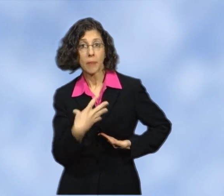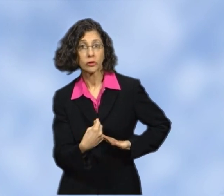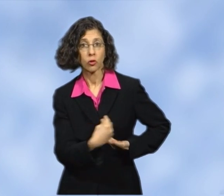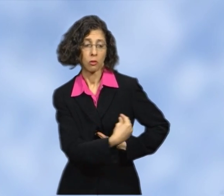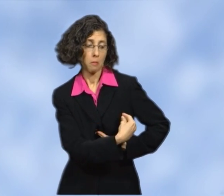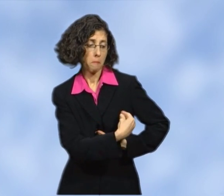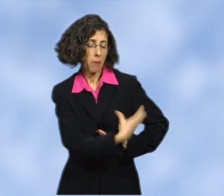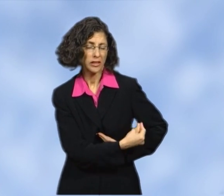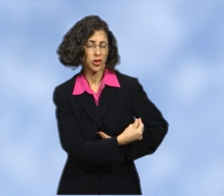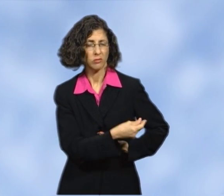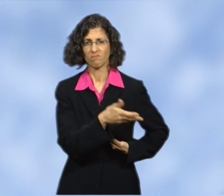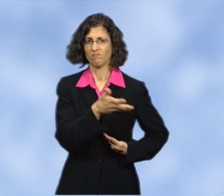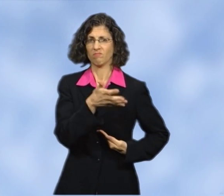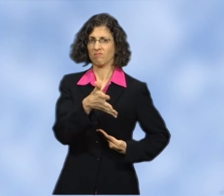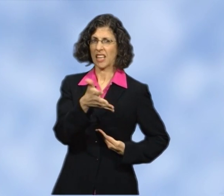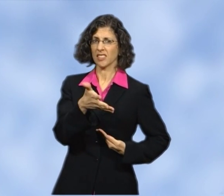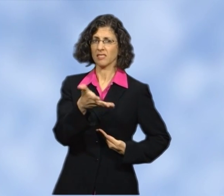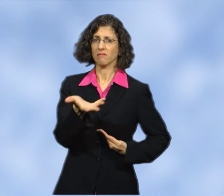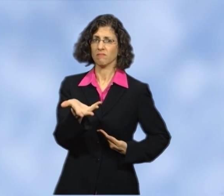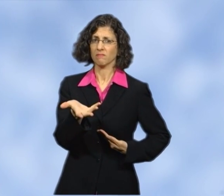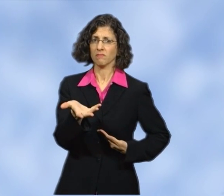Usually only a few x-rays are taken.